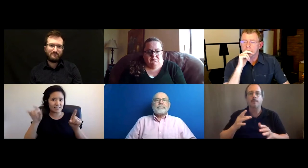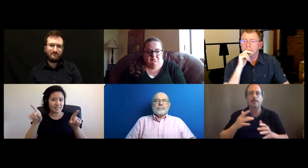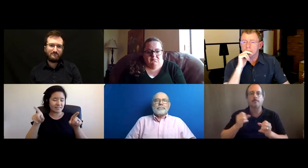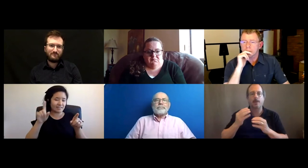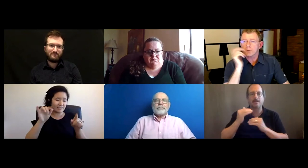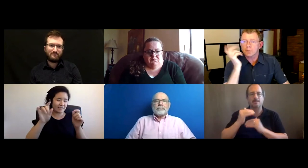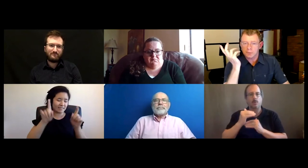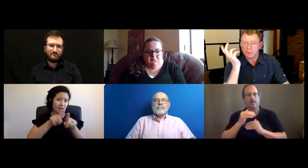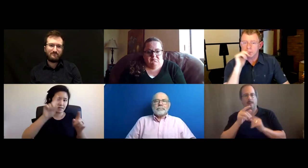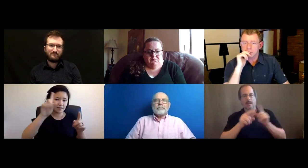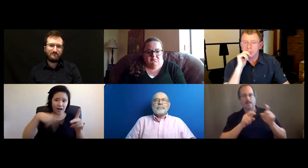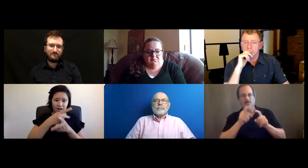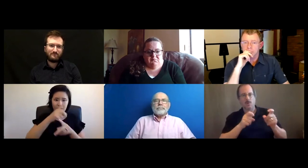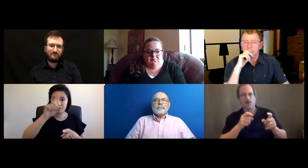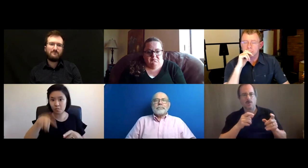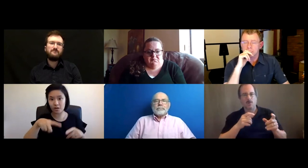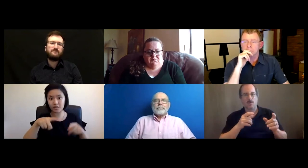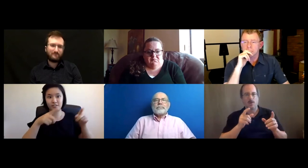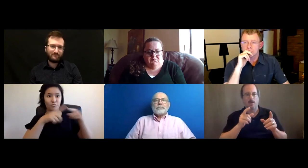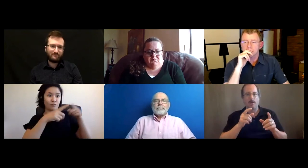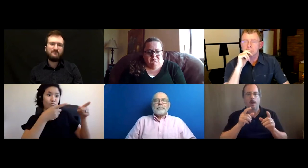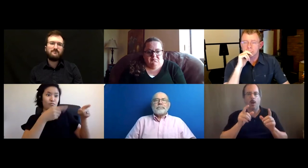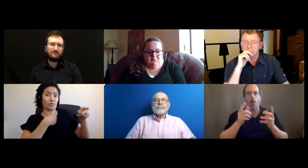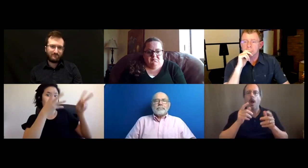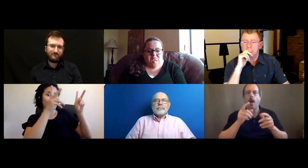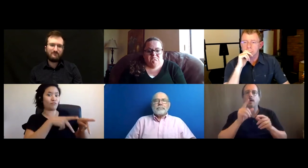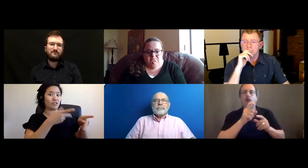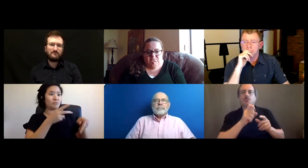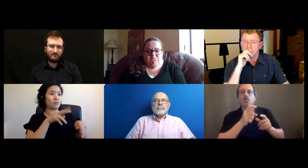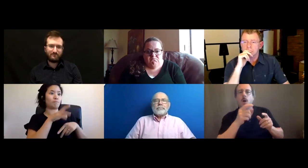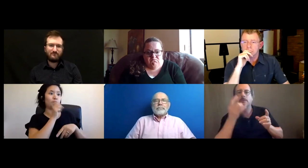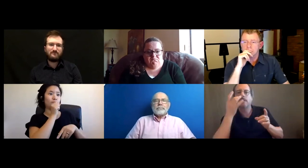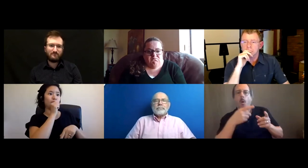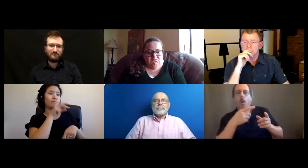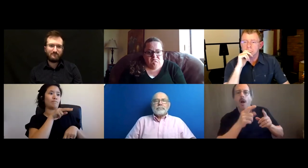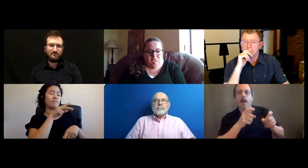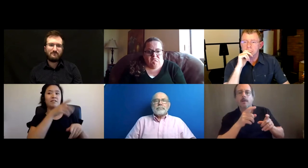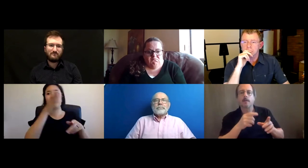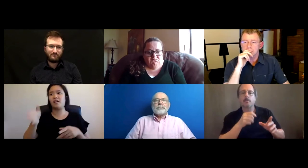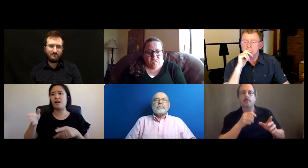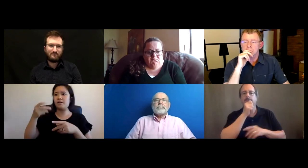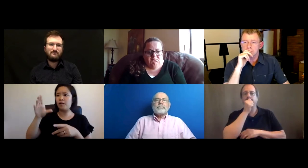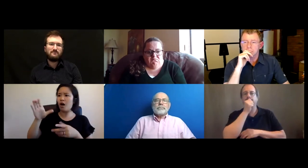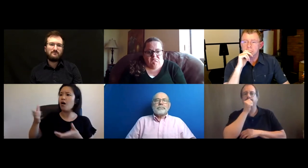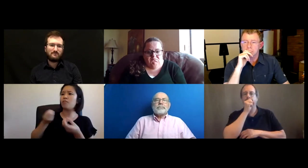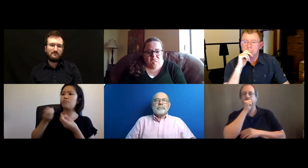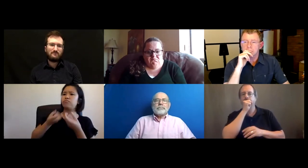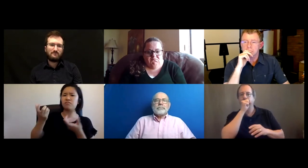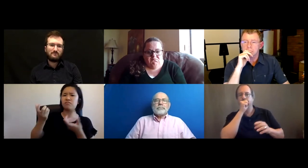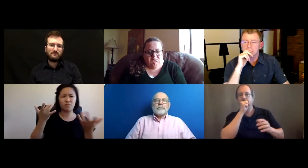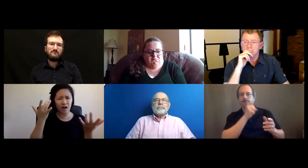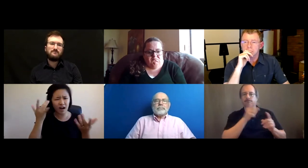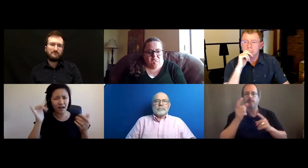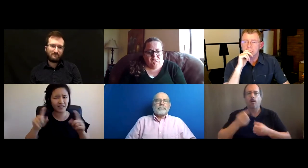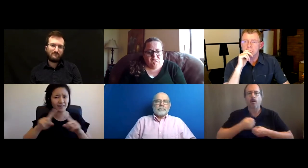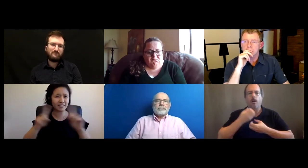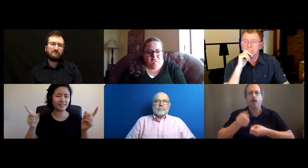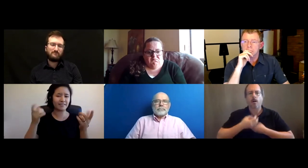saying representation. A person of color might not pose the same question to a Caucasian